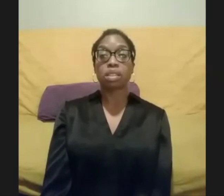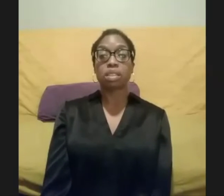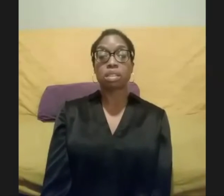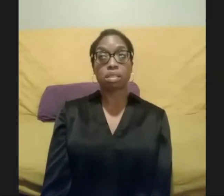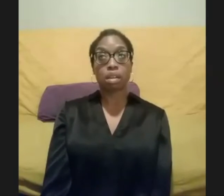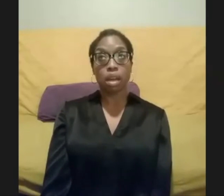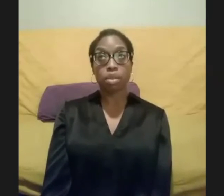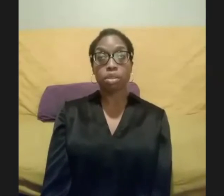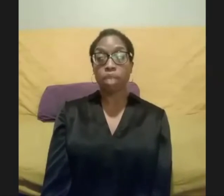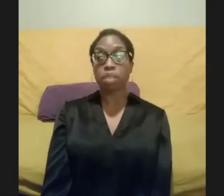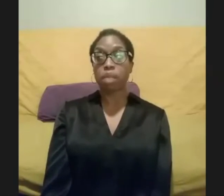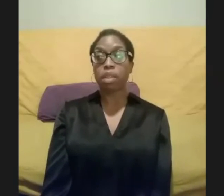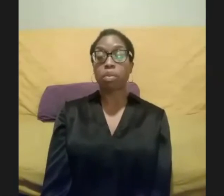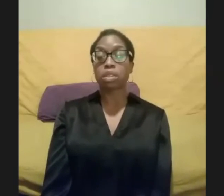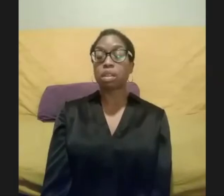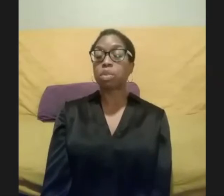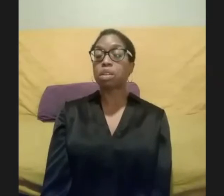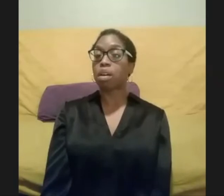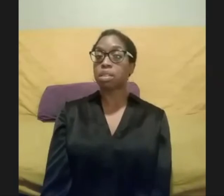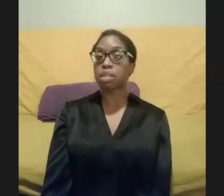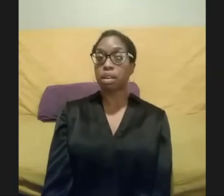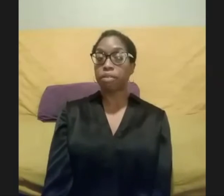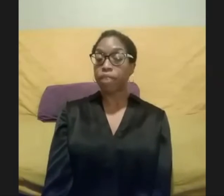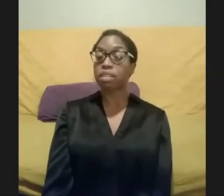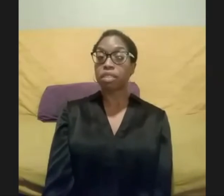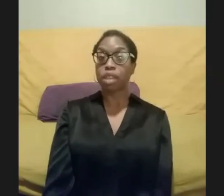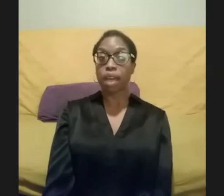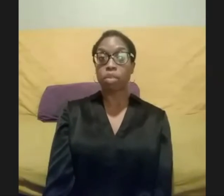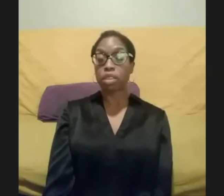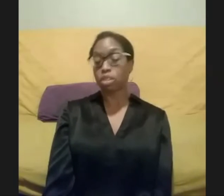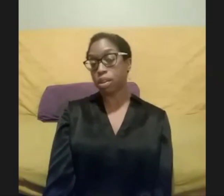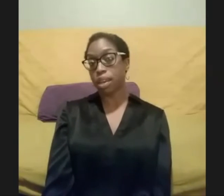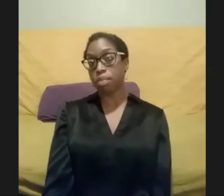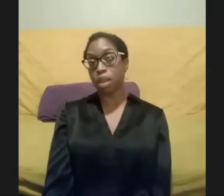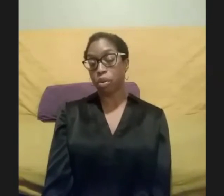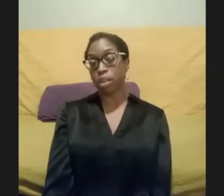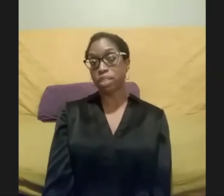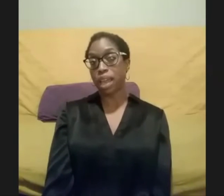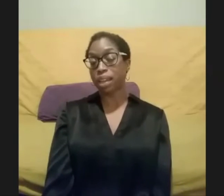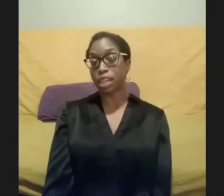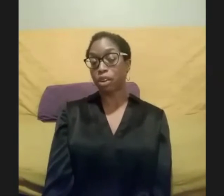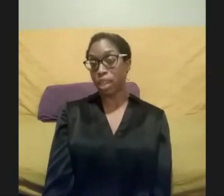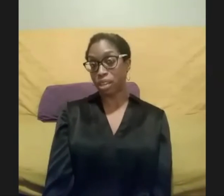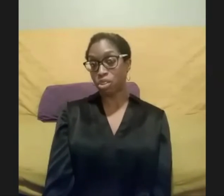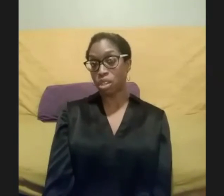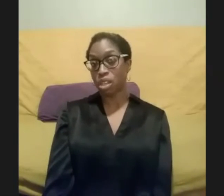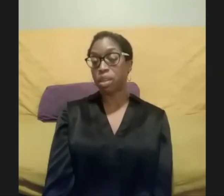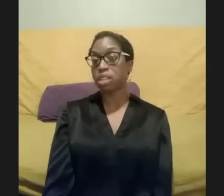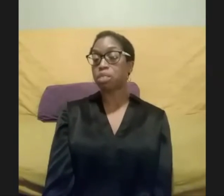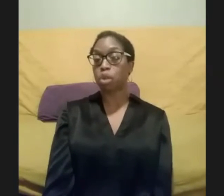this other thought that maybe it was cost effective to have women start getting mammograms at a later age because it's more